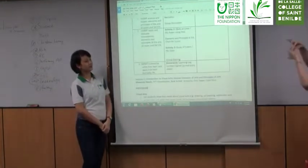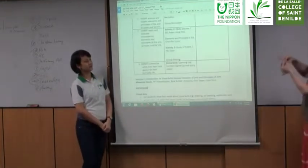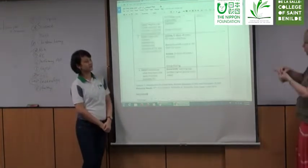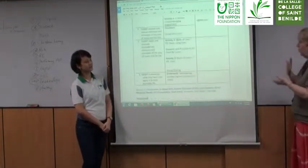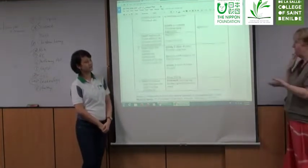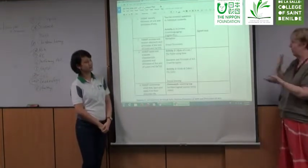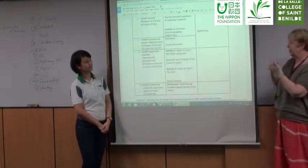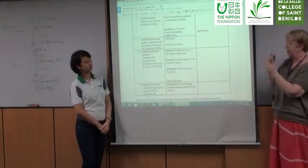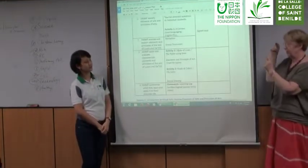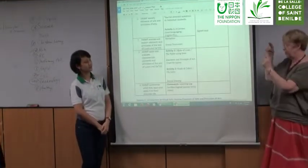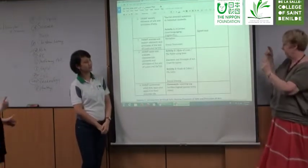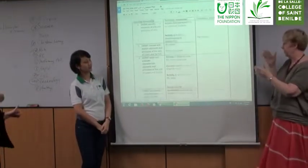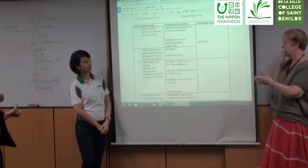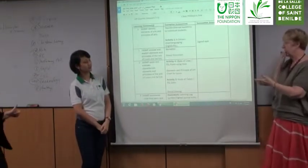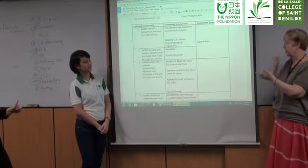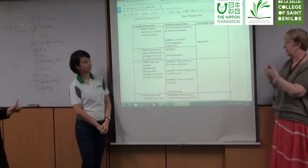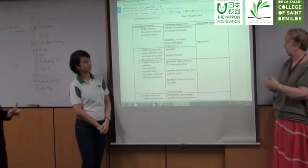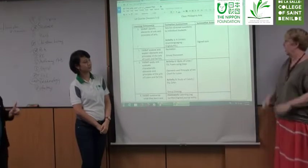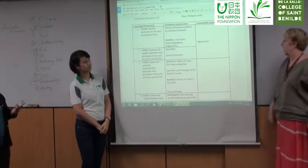really goes well.